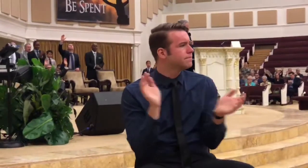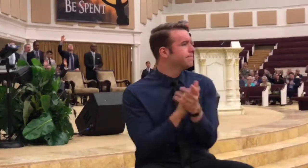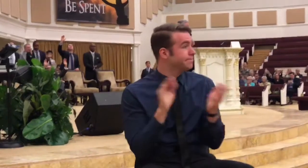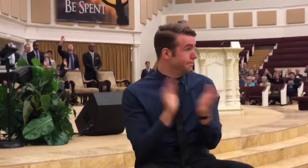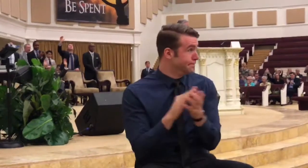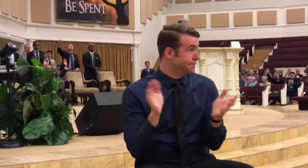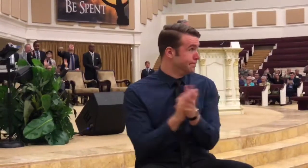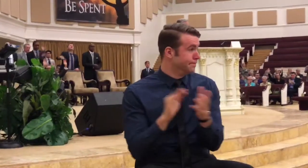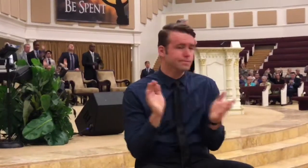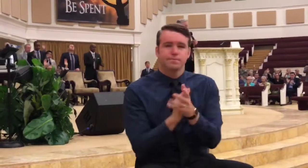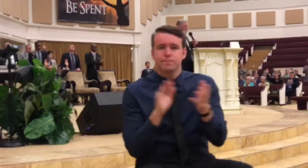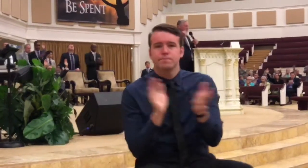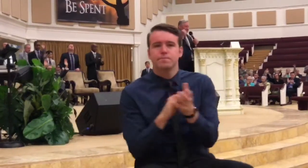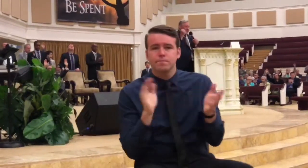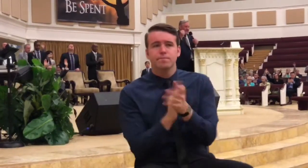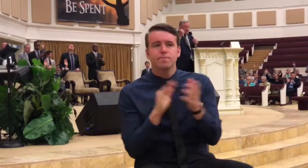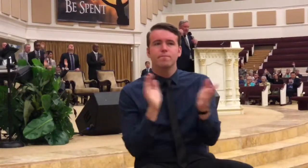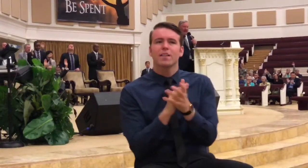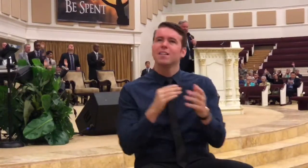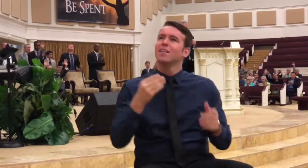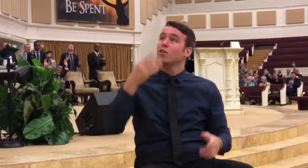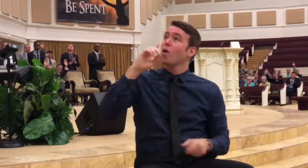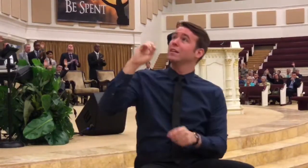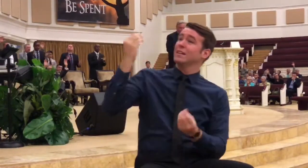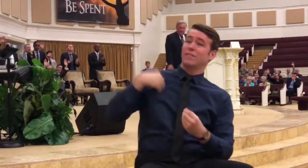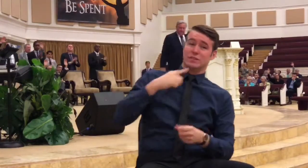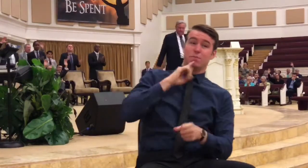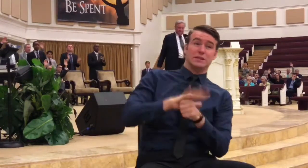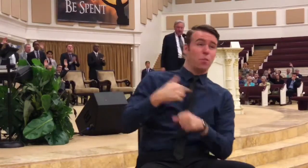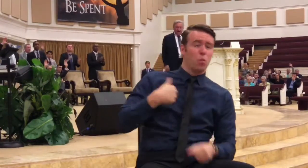give us a salvation like we possess tonight.